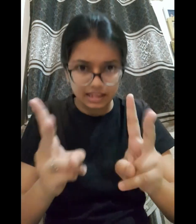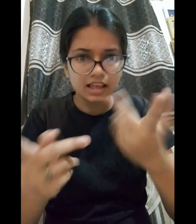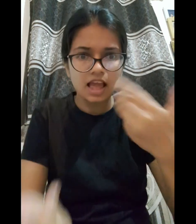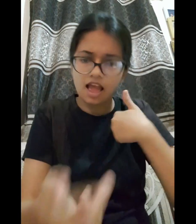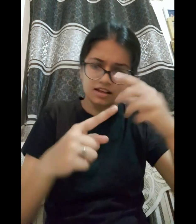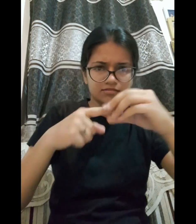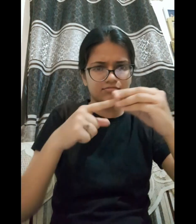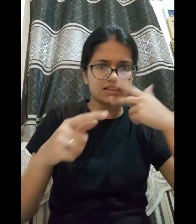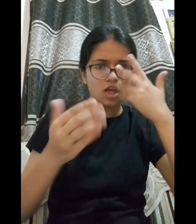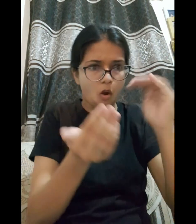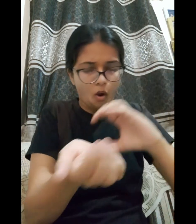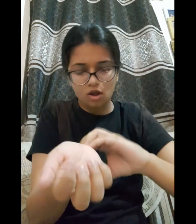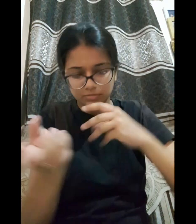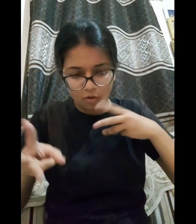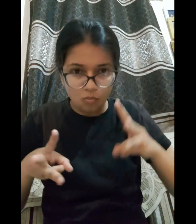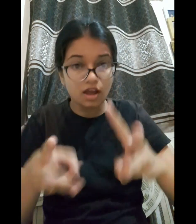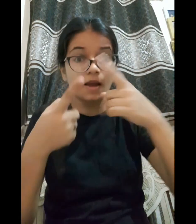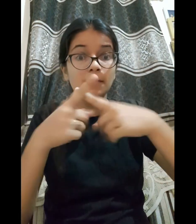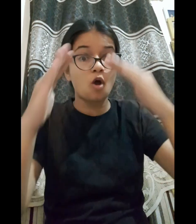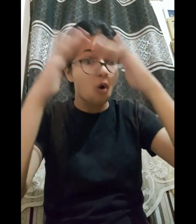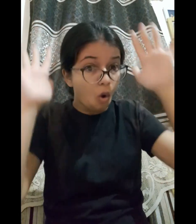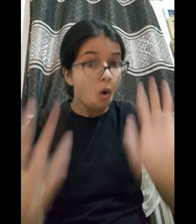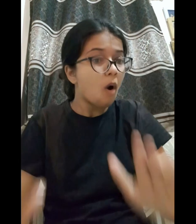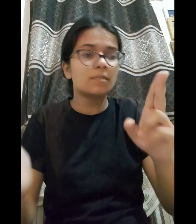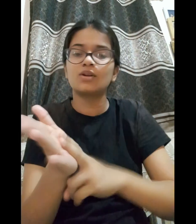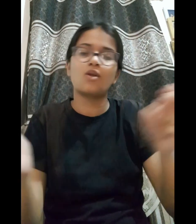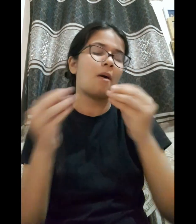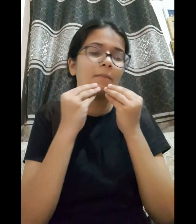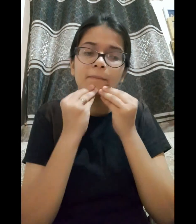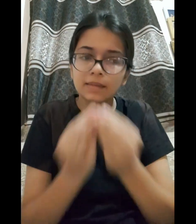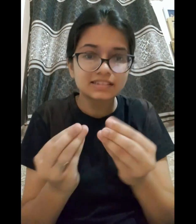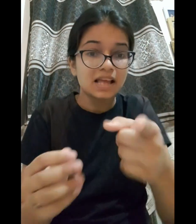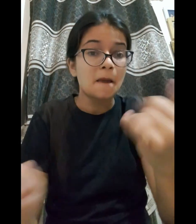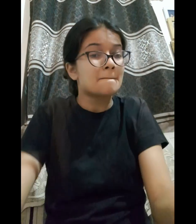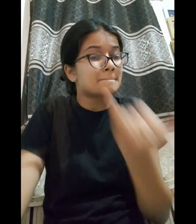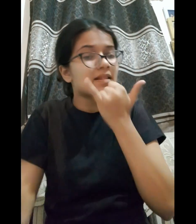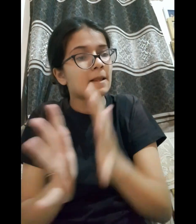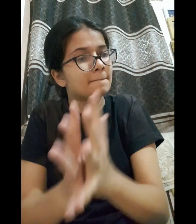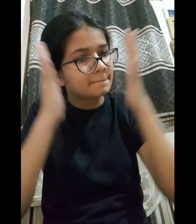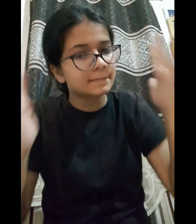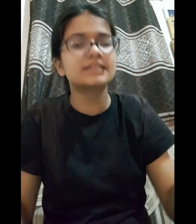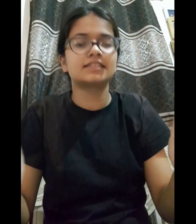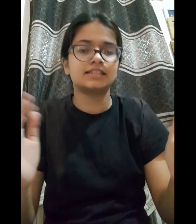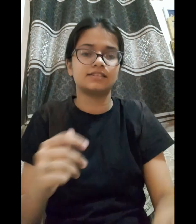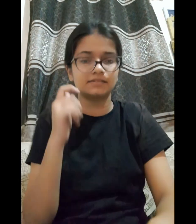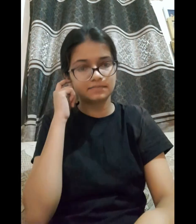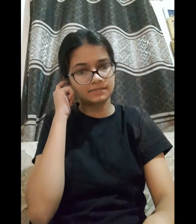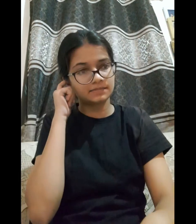can be analyzed by this. But not sit at home with this. That's a big mistake.